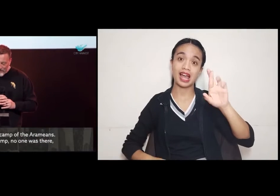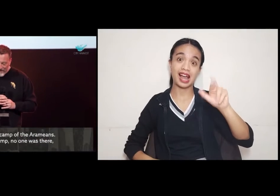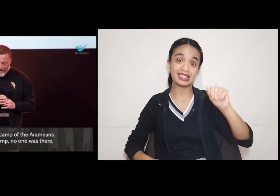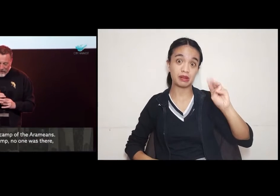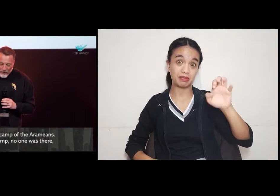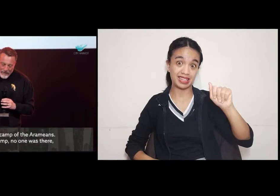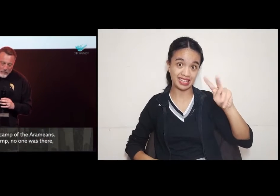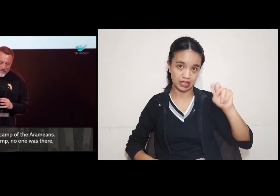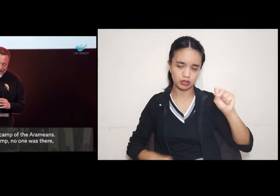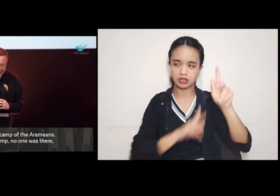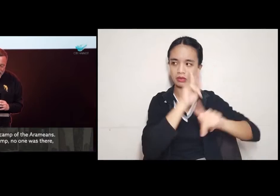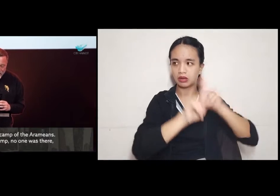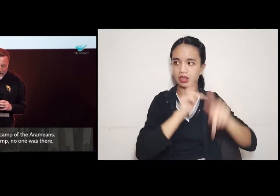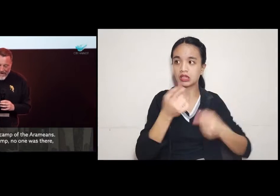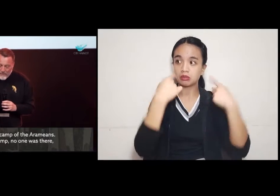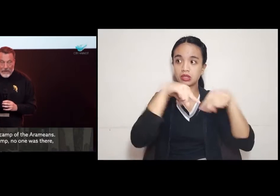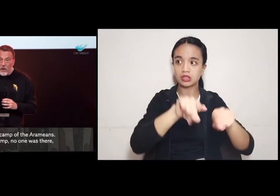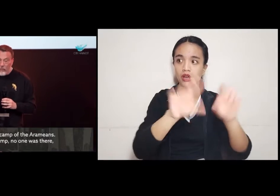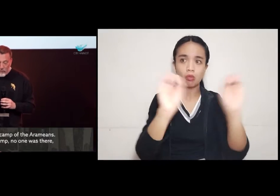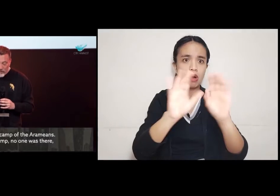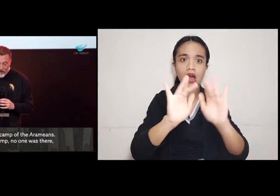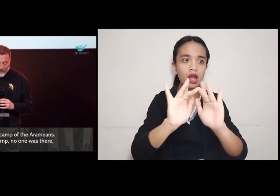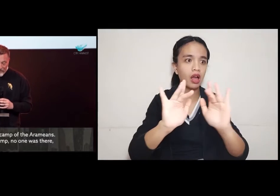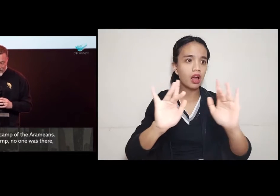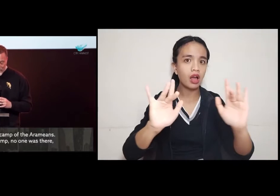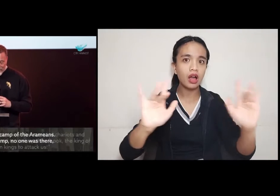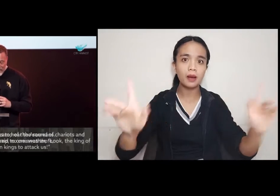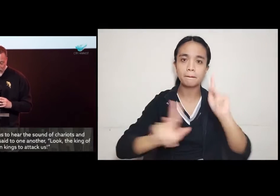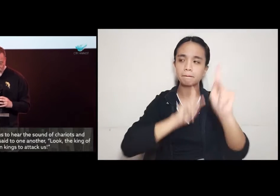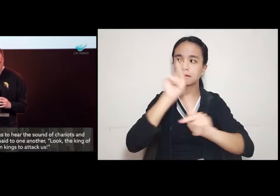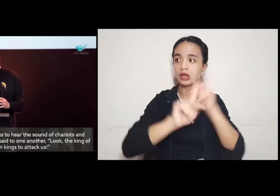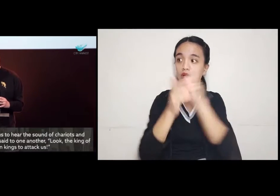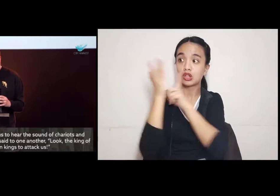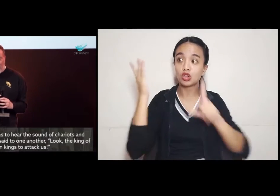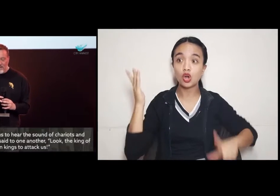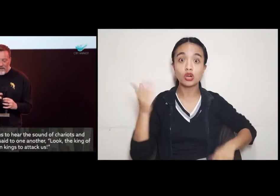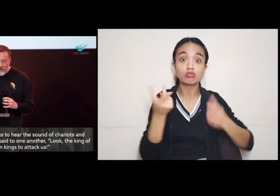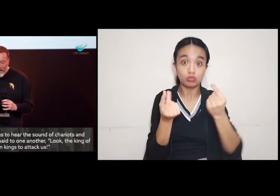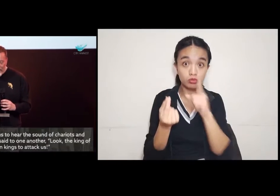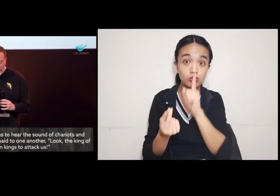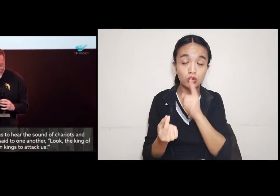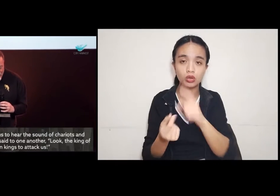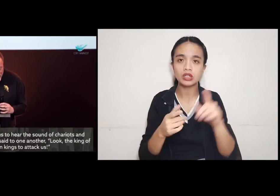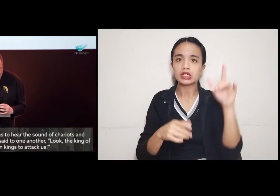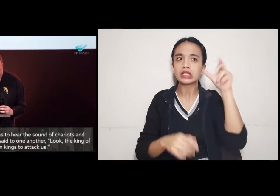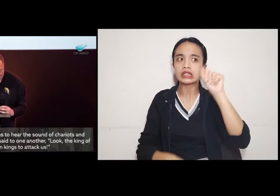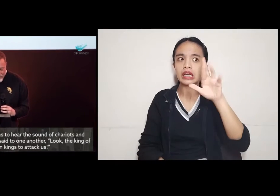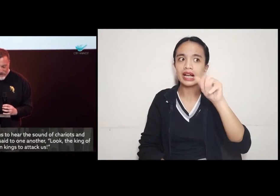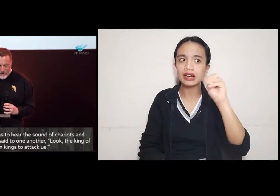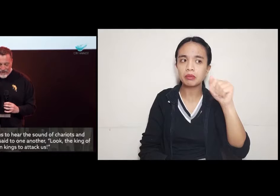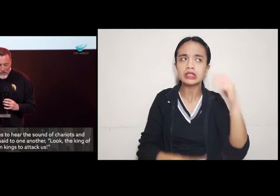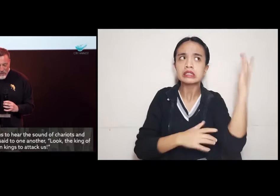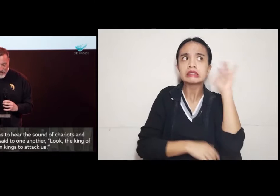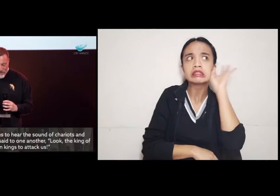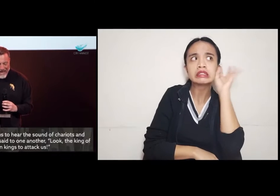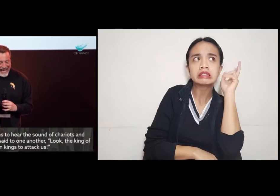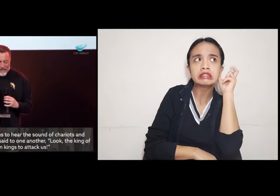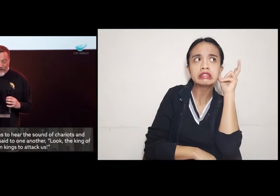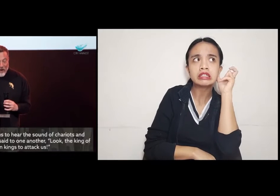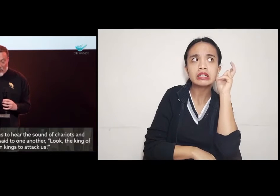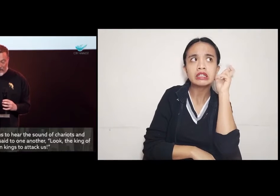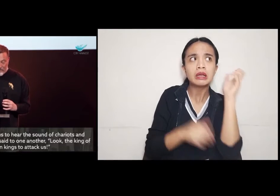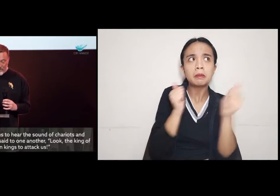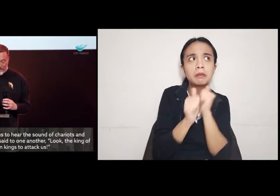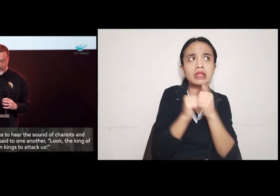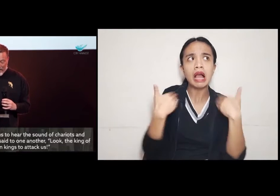Arameans, where they reached the edge of the camp and no one was there. For the Lord had caused the Arameans to hear the sound of chariots and horses and